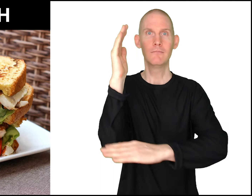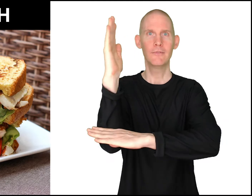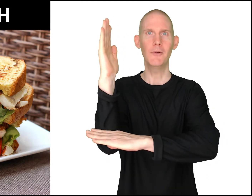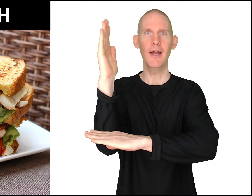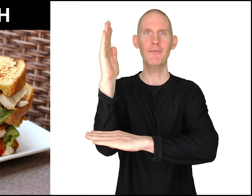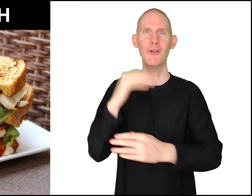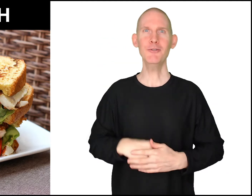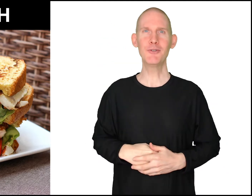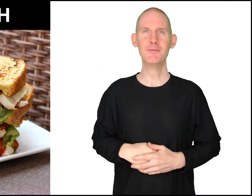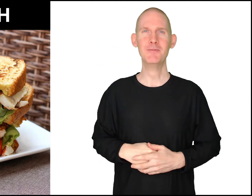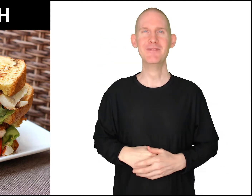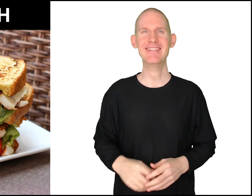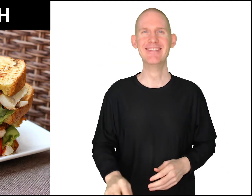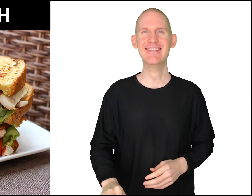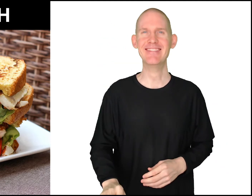you have lunch.